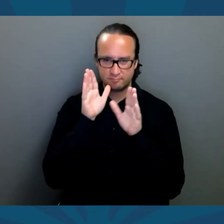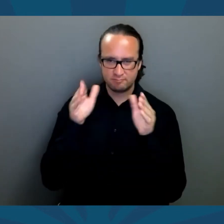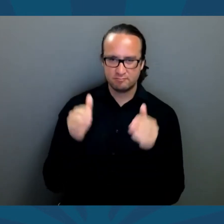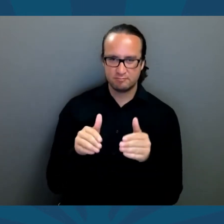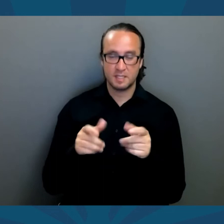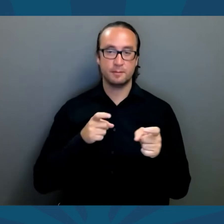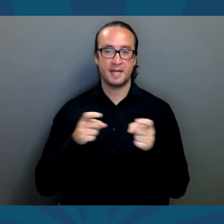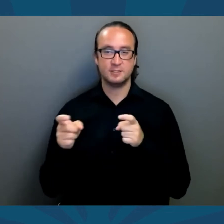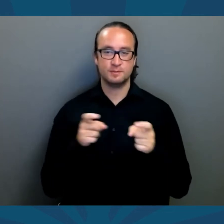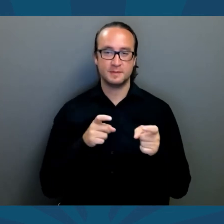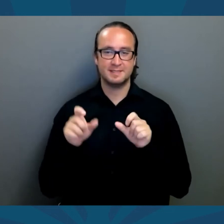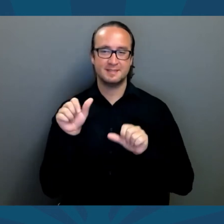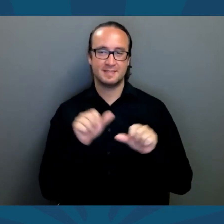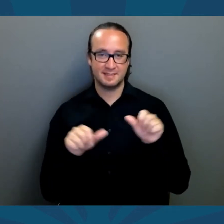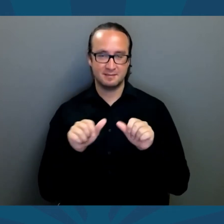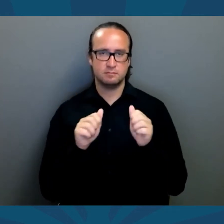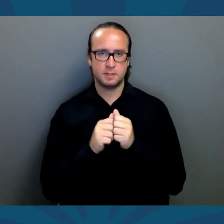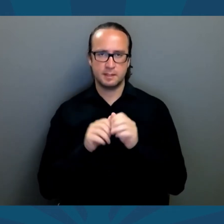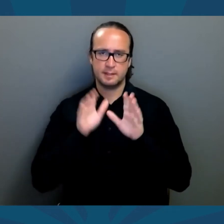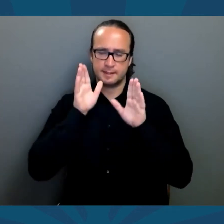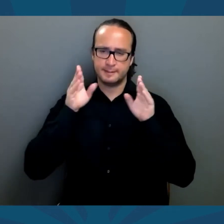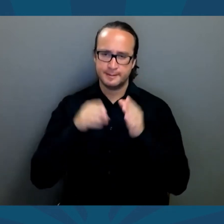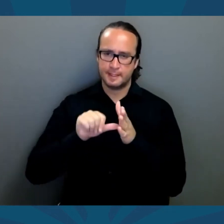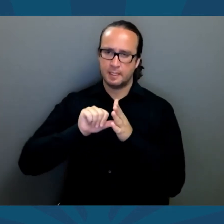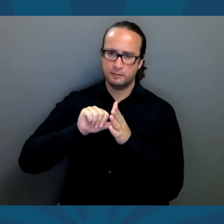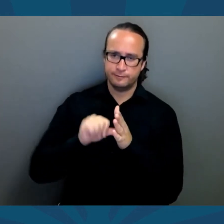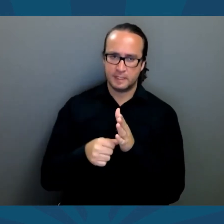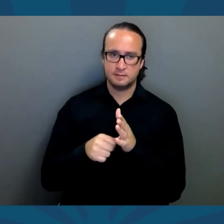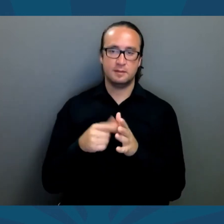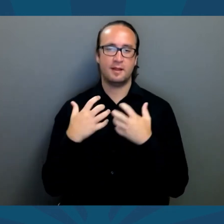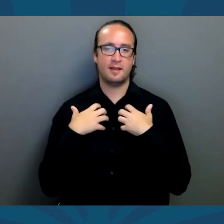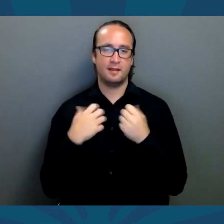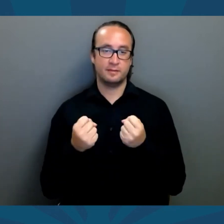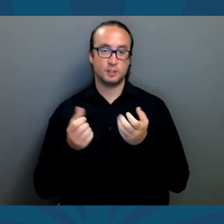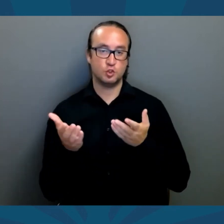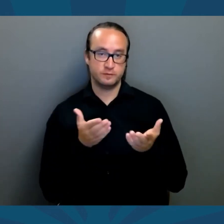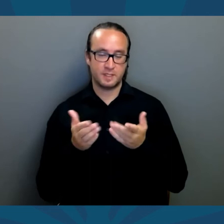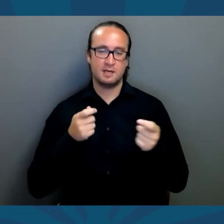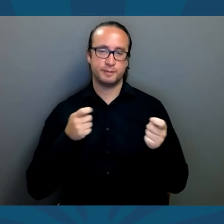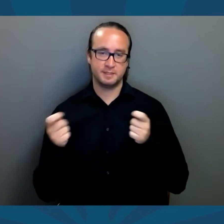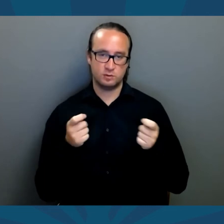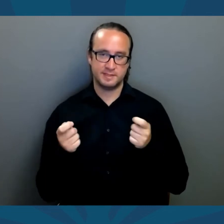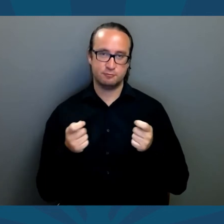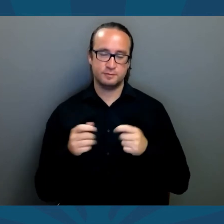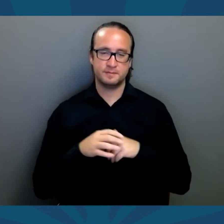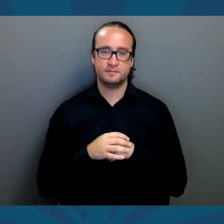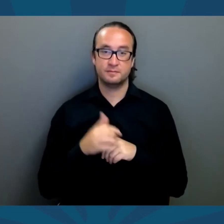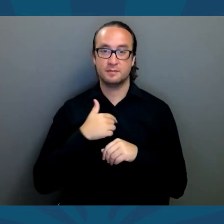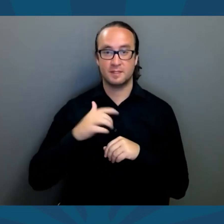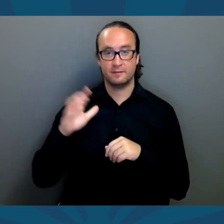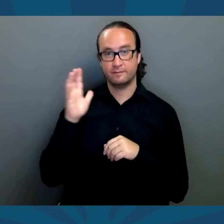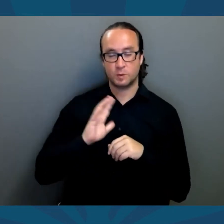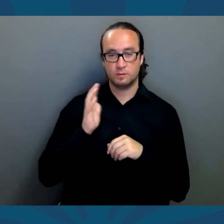I have a master's degree in management science with an emphasis in health service